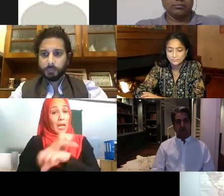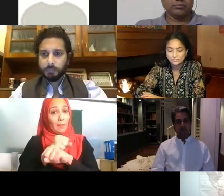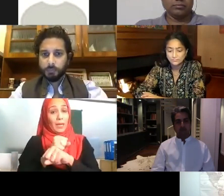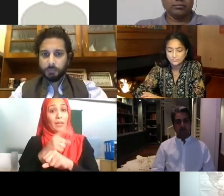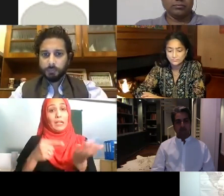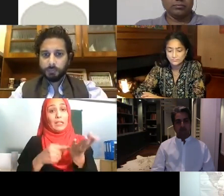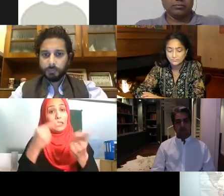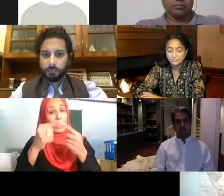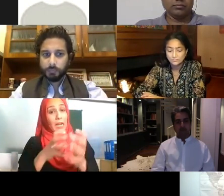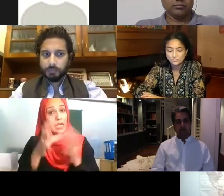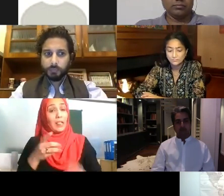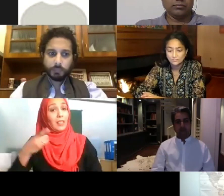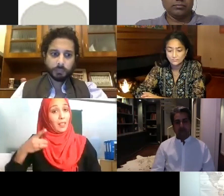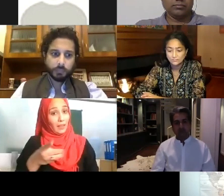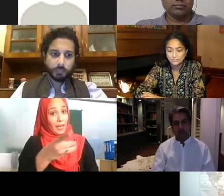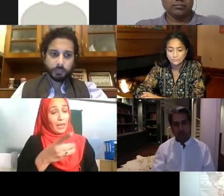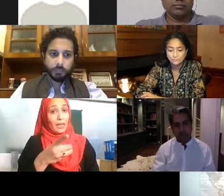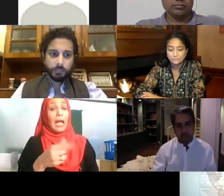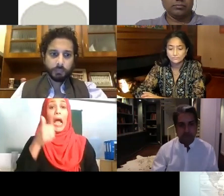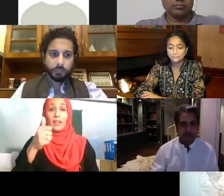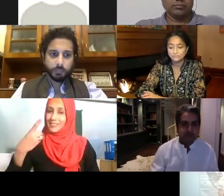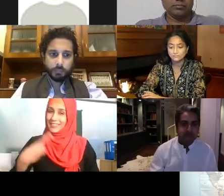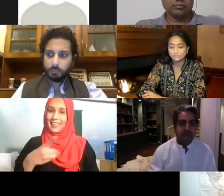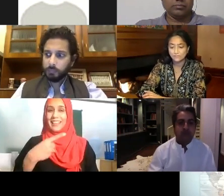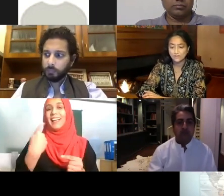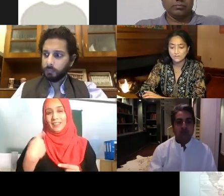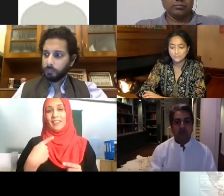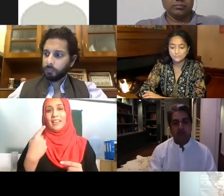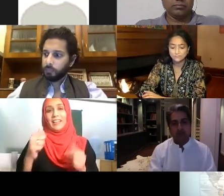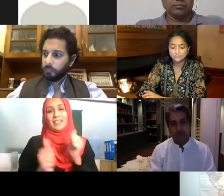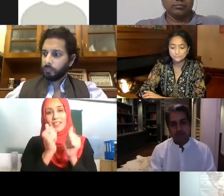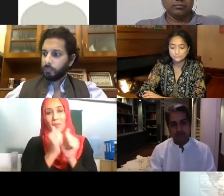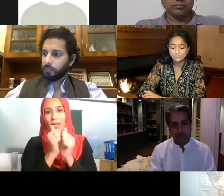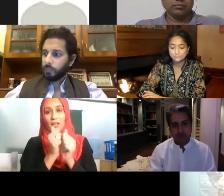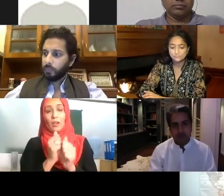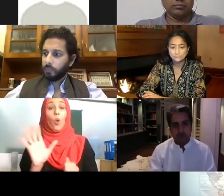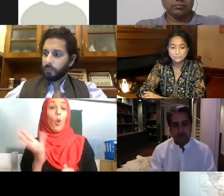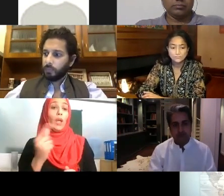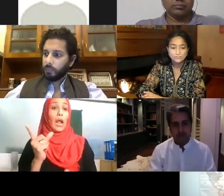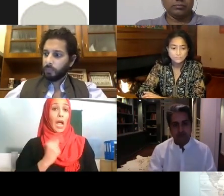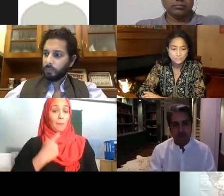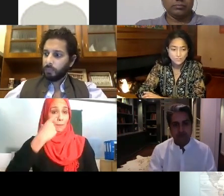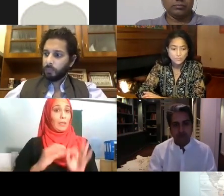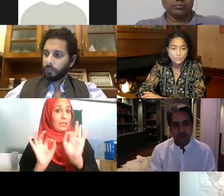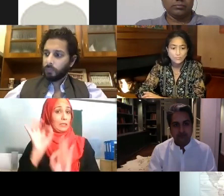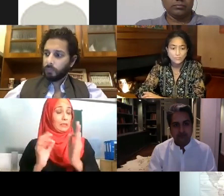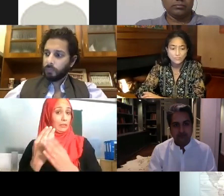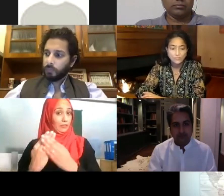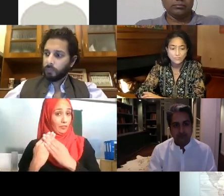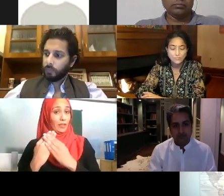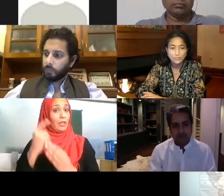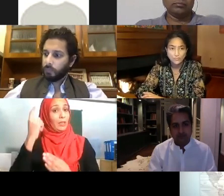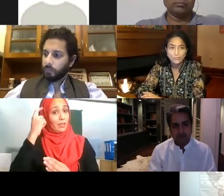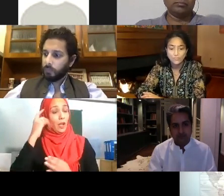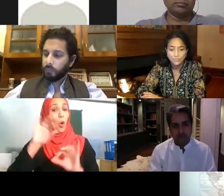technology in a way that is positive and that they're able to keep themselves safe and secure while engaging